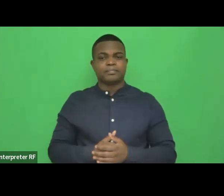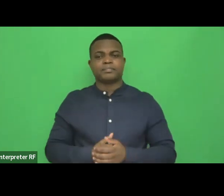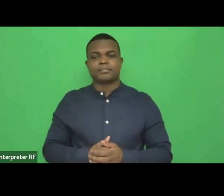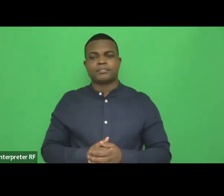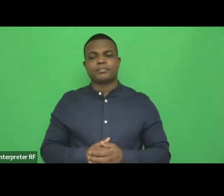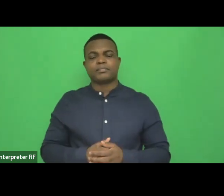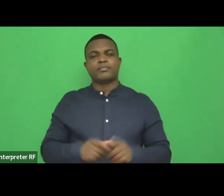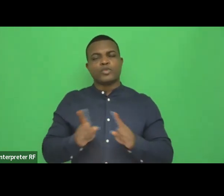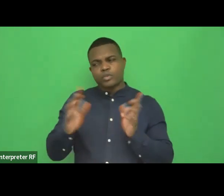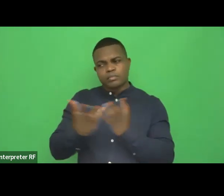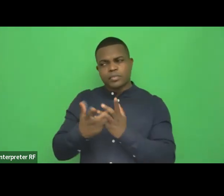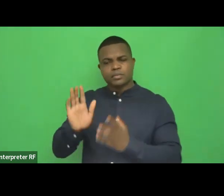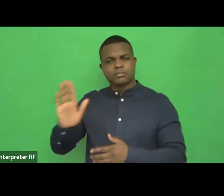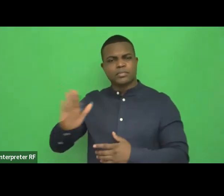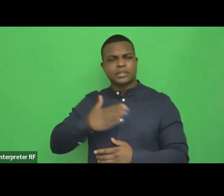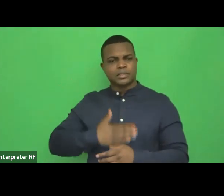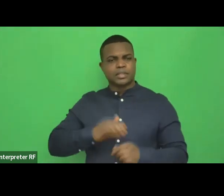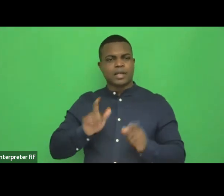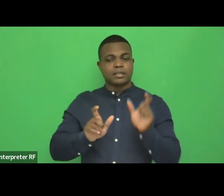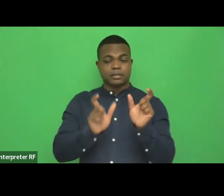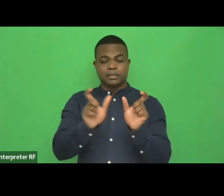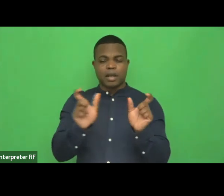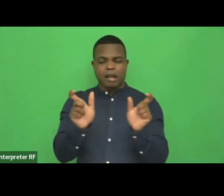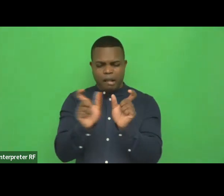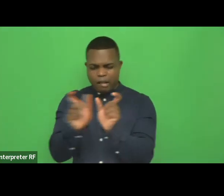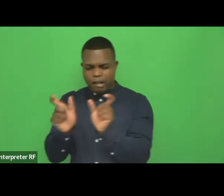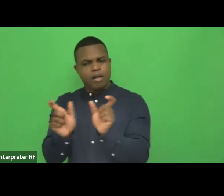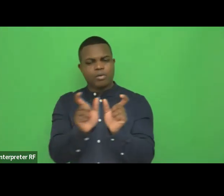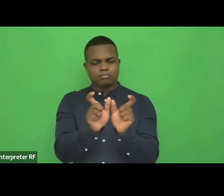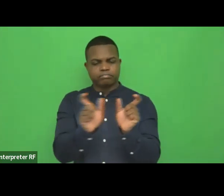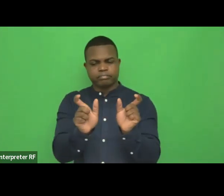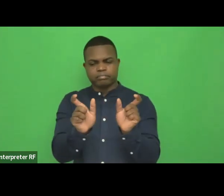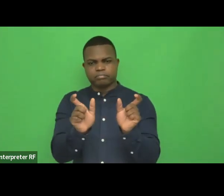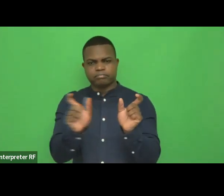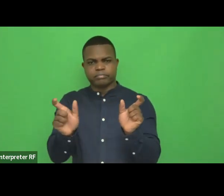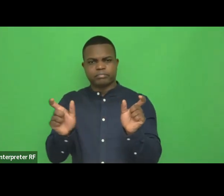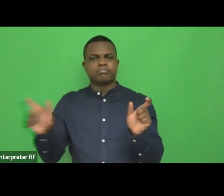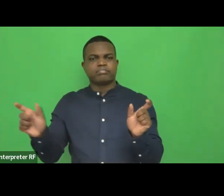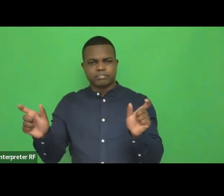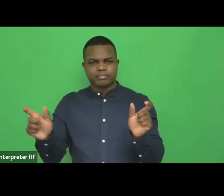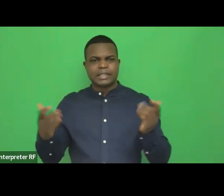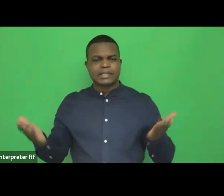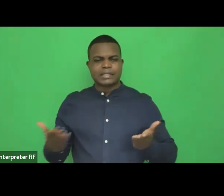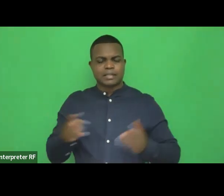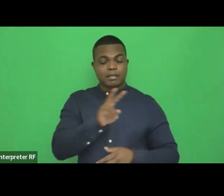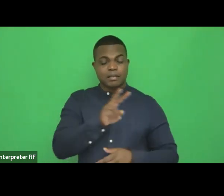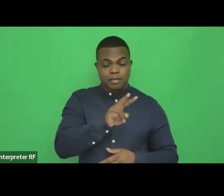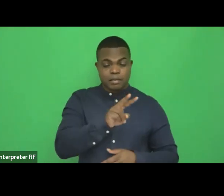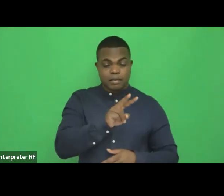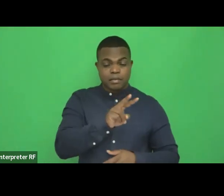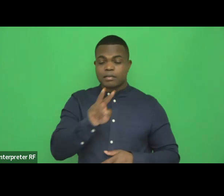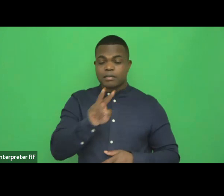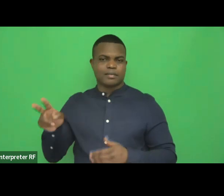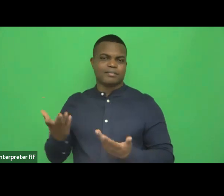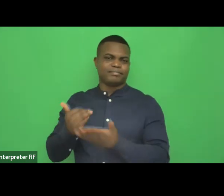within Word. And I could use the read aloud feature and so on in this.